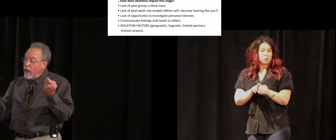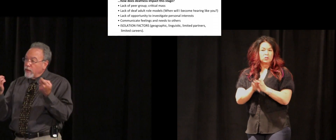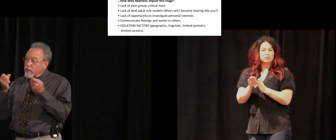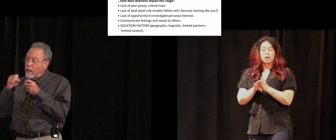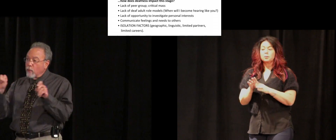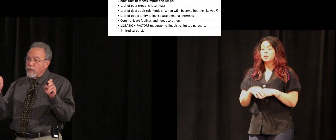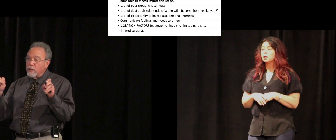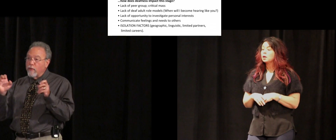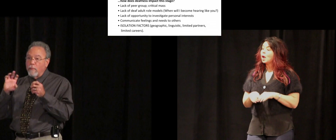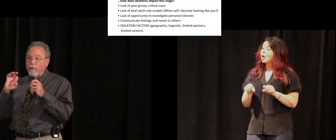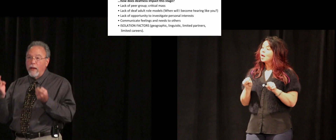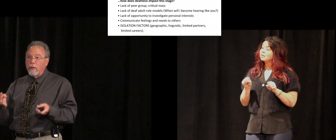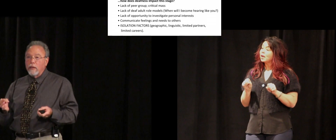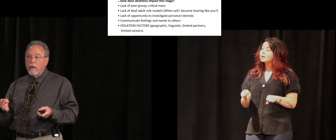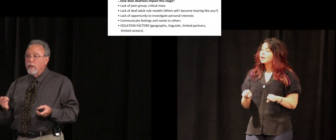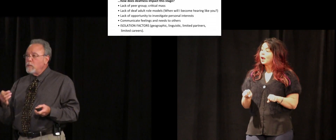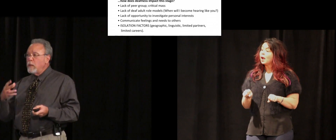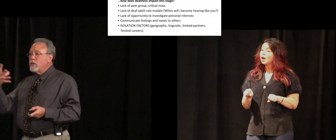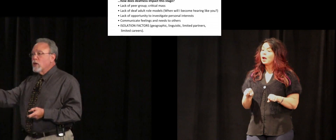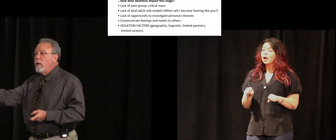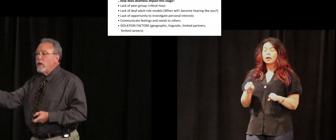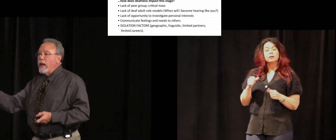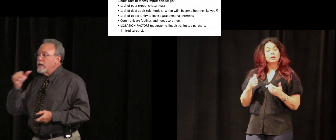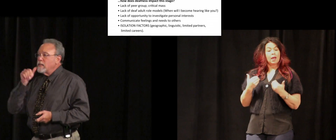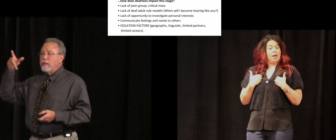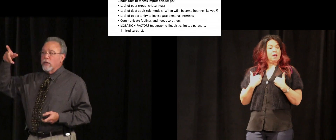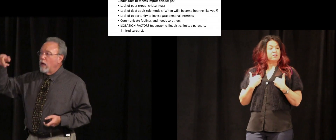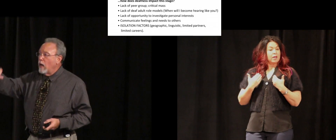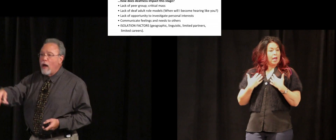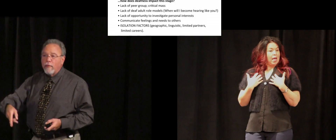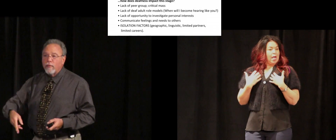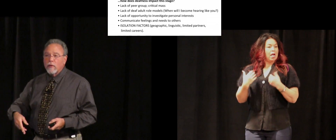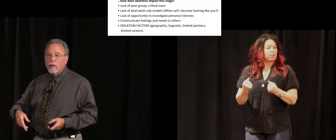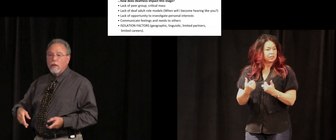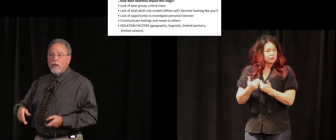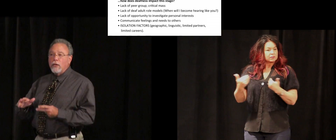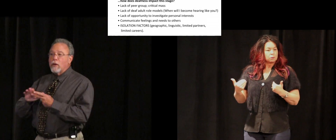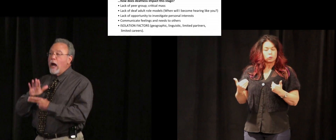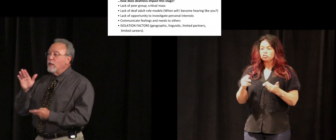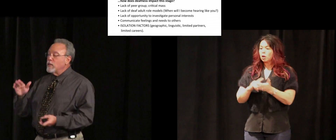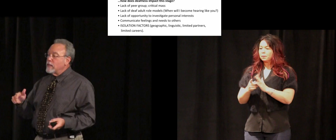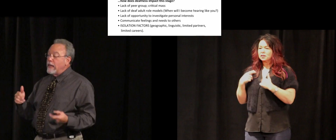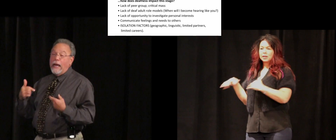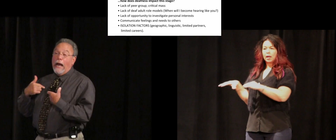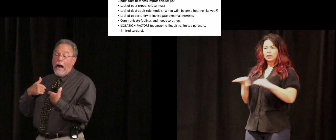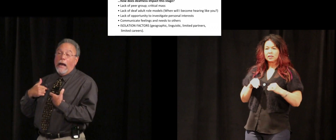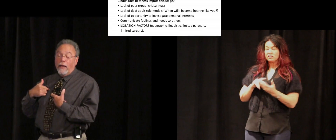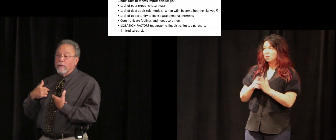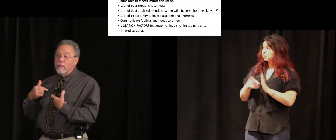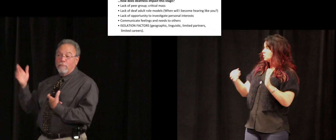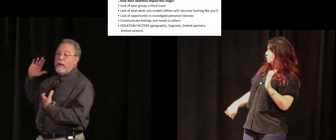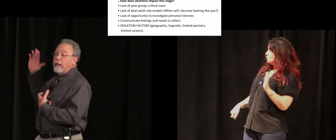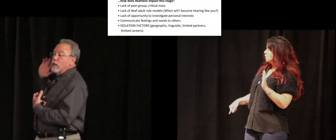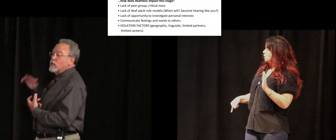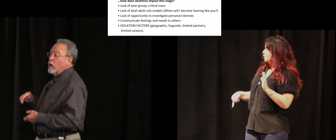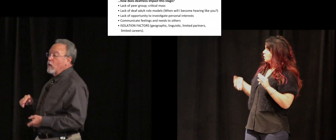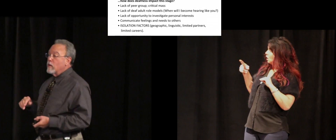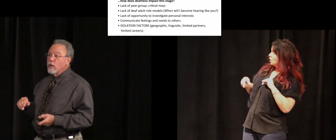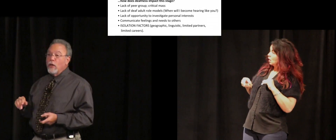gonna kill myself, you broke up with me for the first time, I can't stand it, I don't wanna live anymore. They're making statements that put them in real,